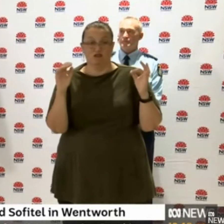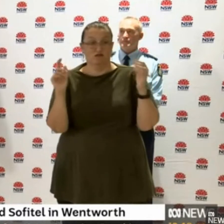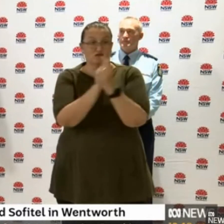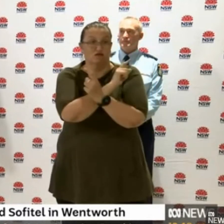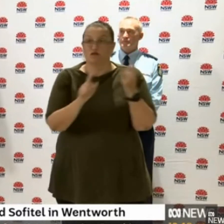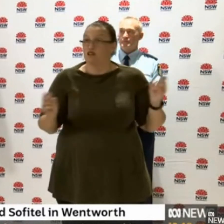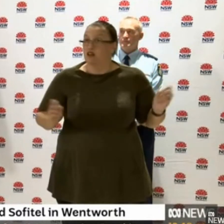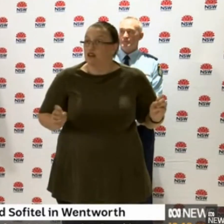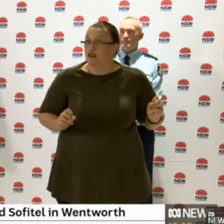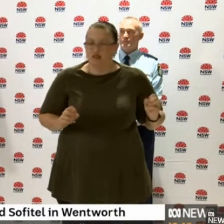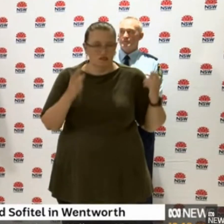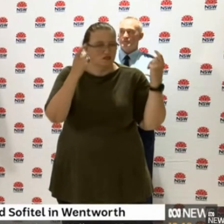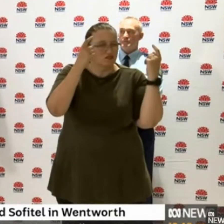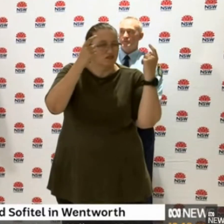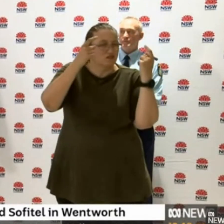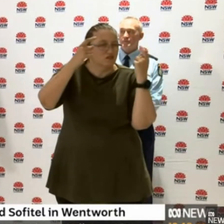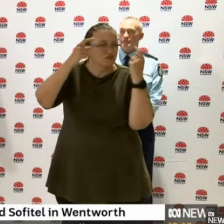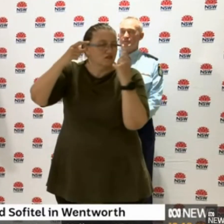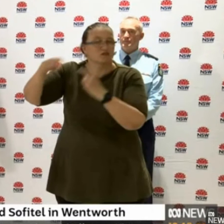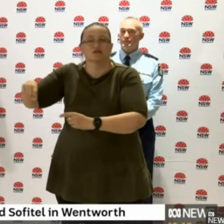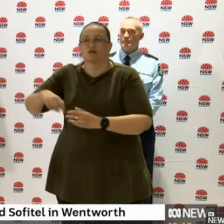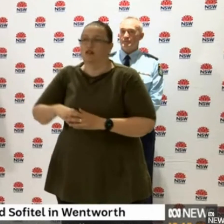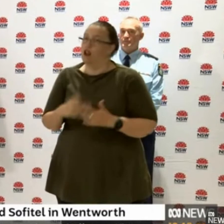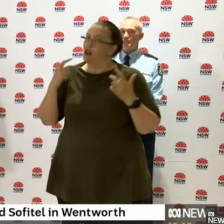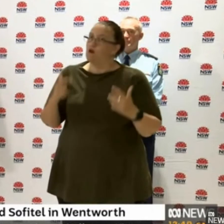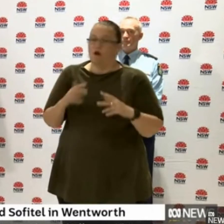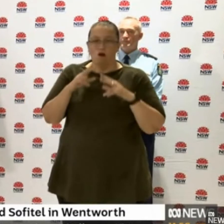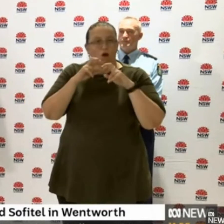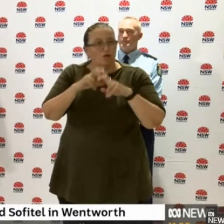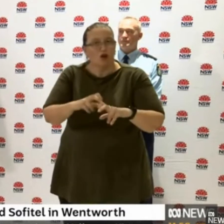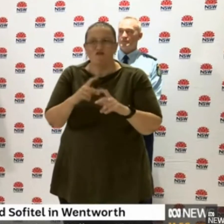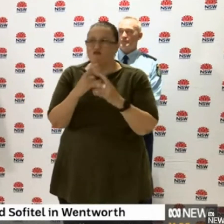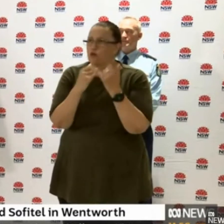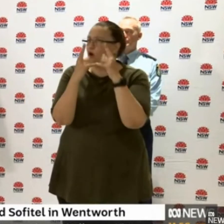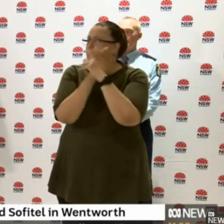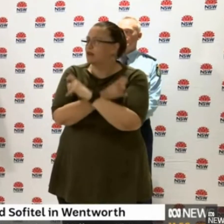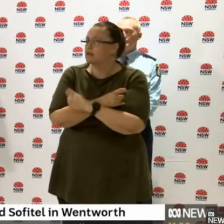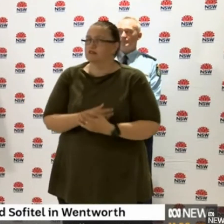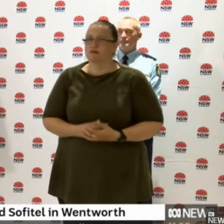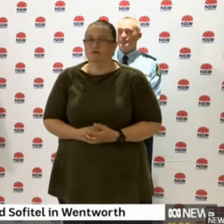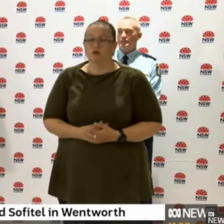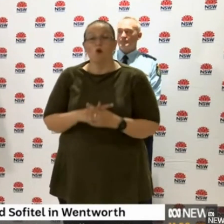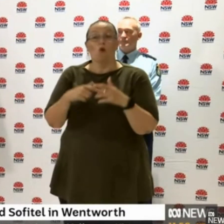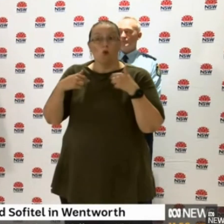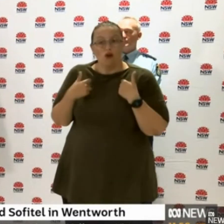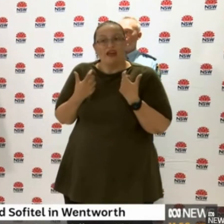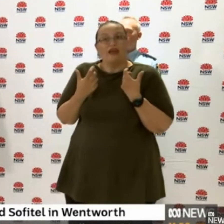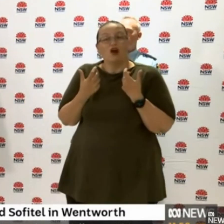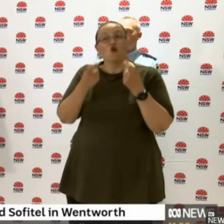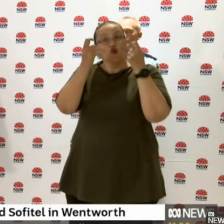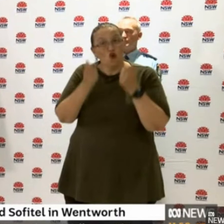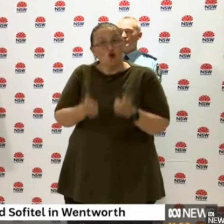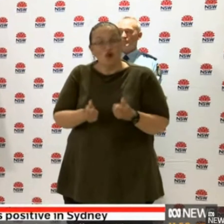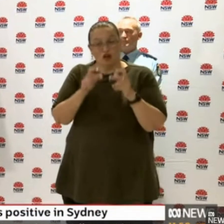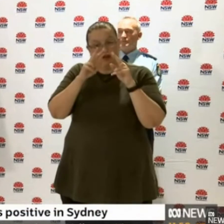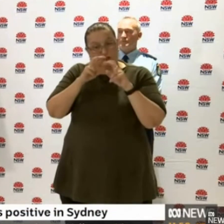the individuals were there. Those investigations to date, and as I said, they are in the preliminary phase, have sort of led us to this